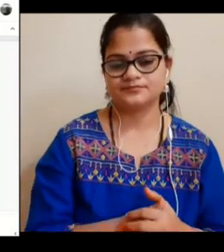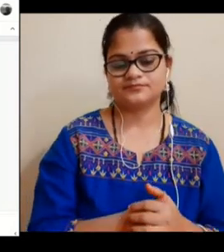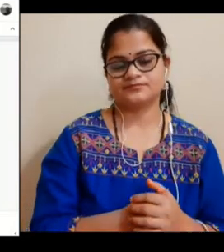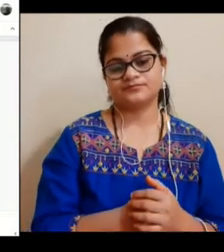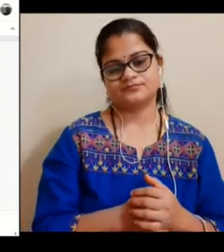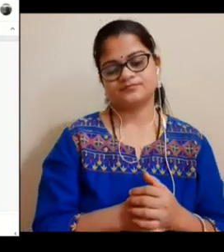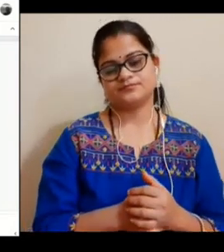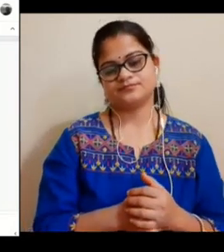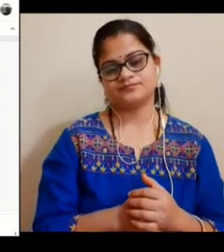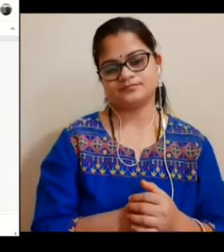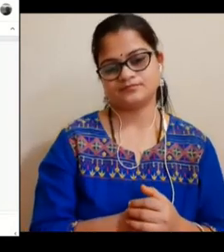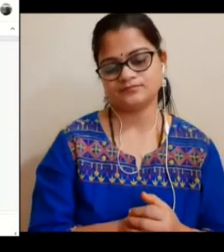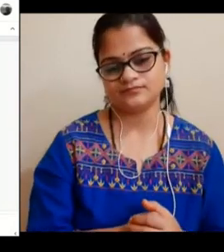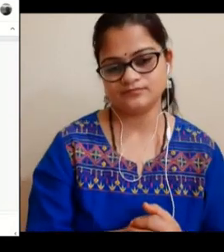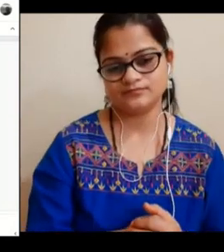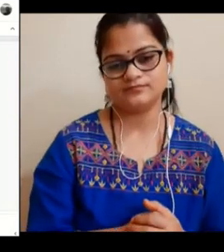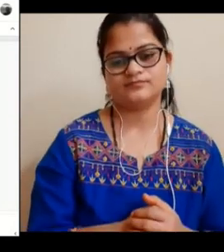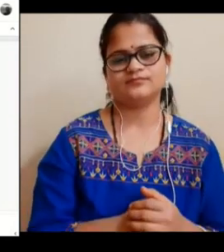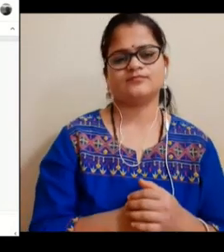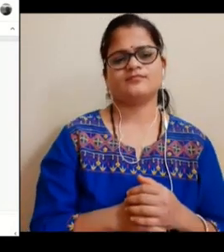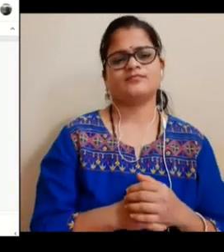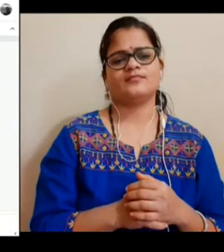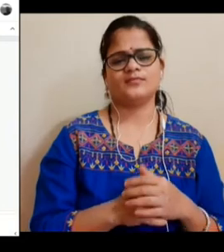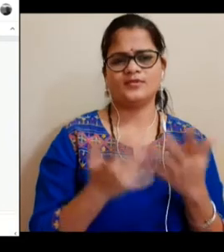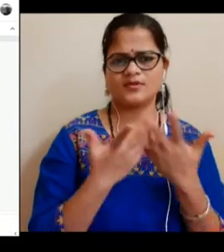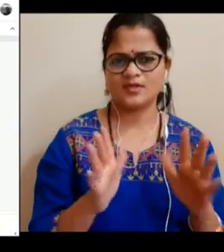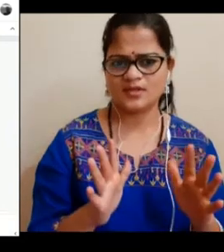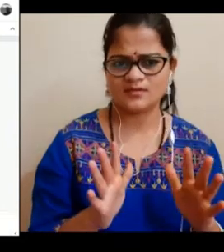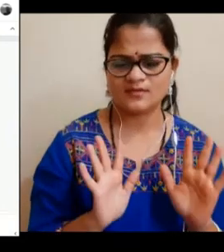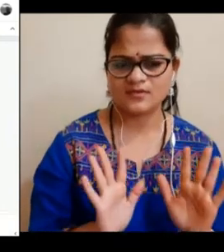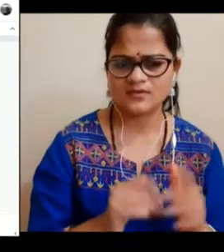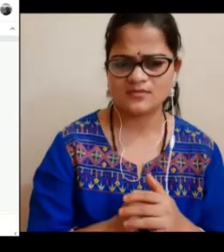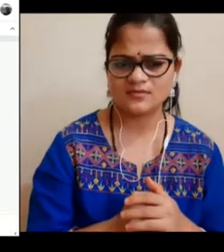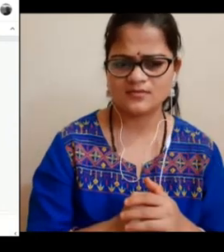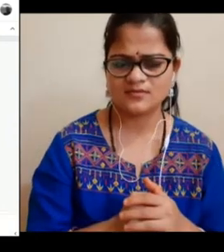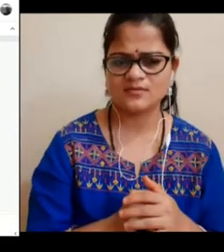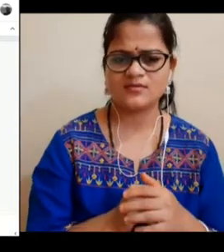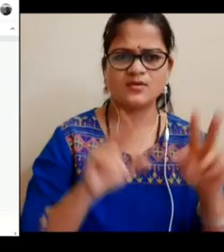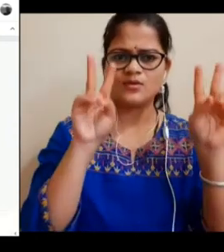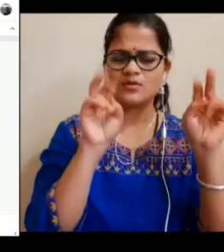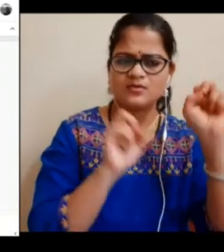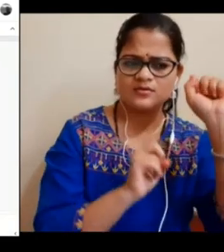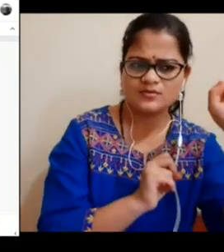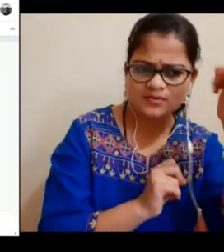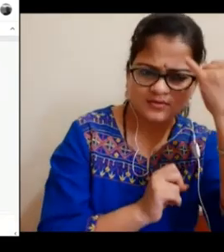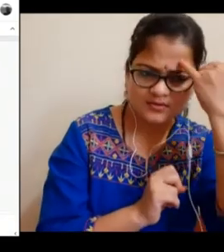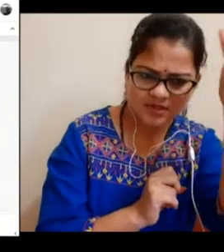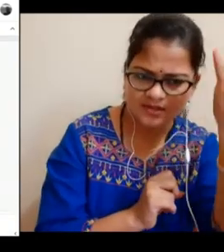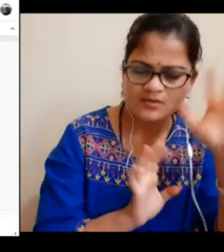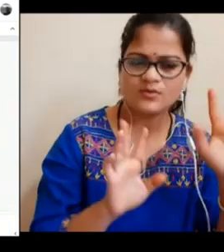Uh, what can the animation be on? Does anyone have? You have any topic in your